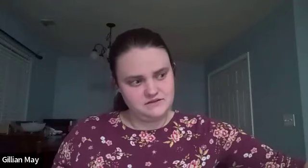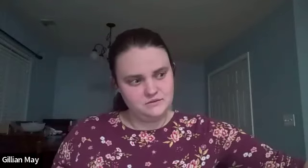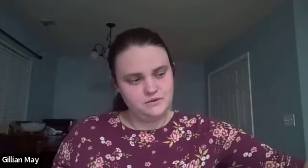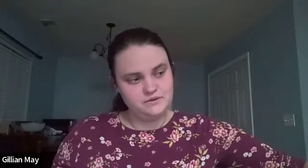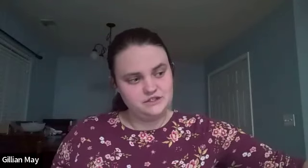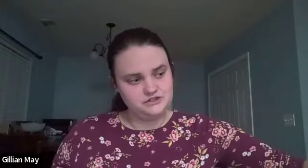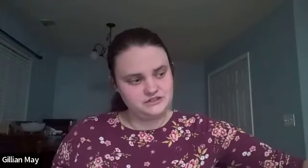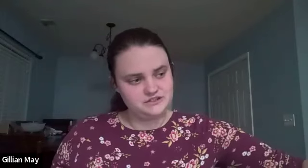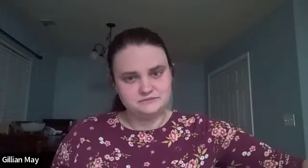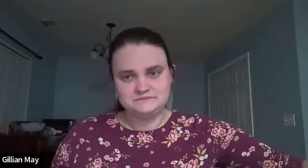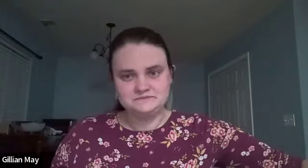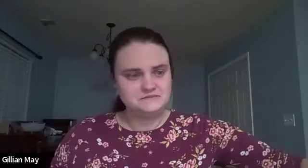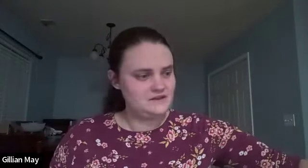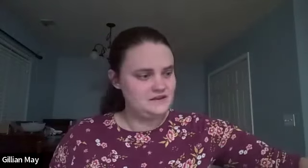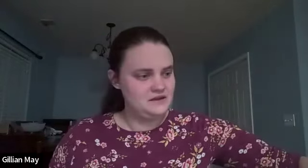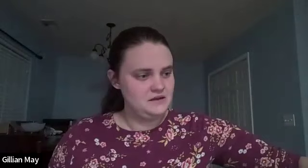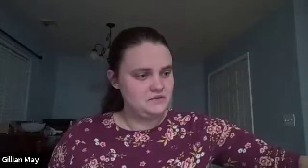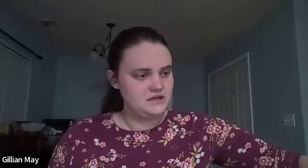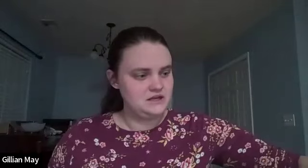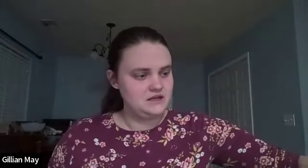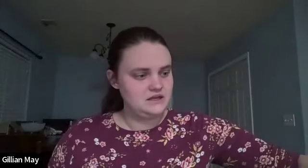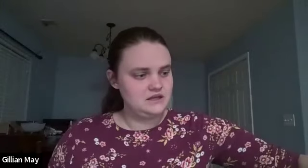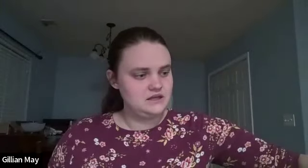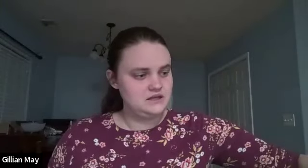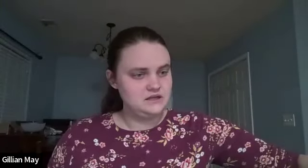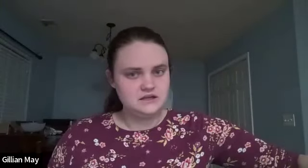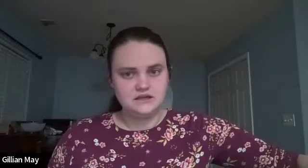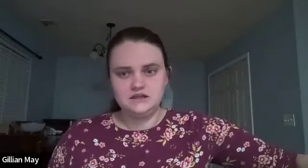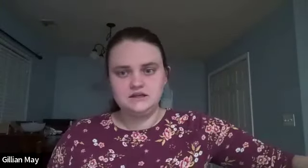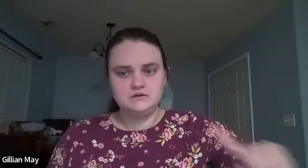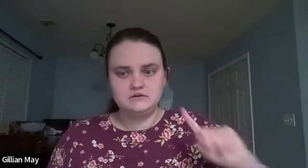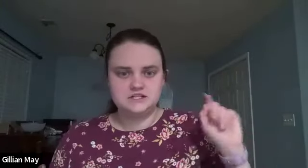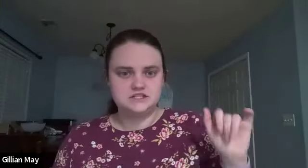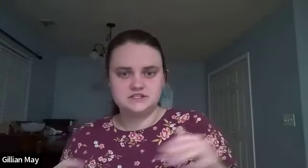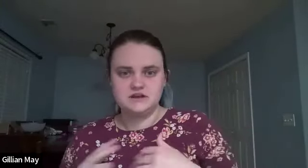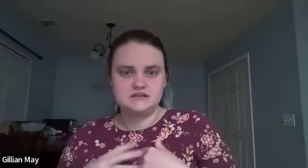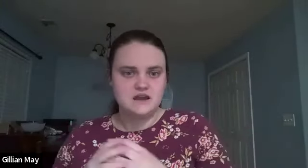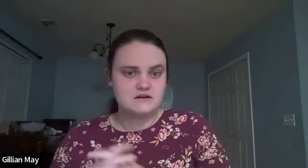than what we usually do? But any questions you guys have?